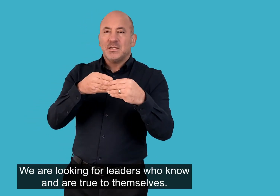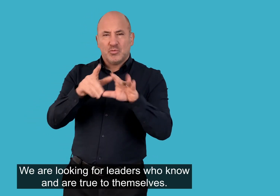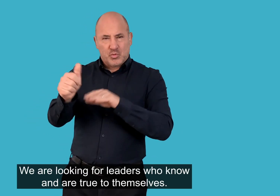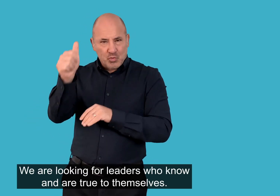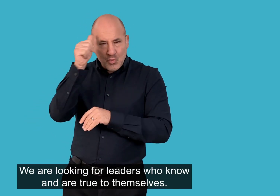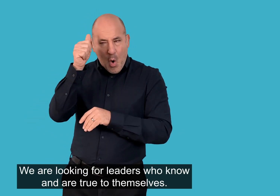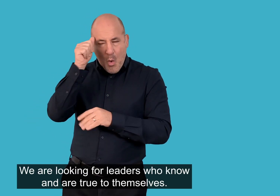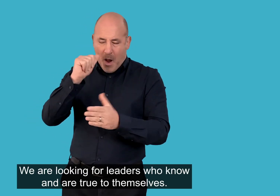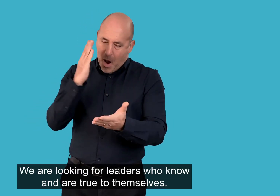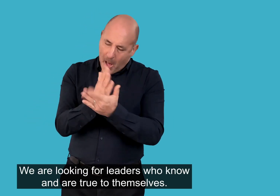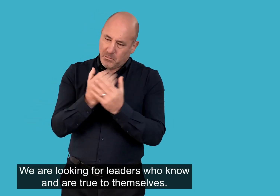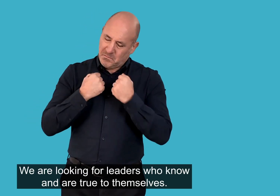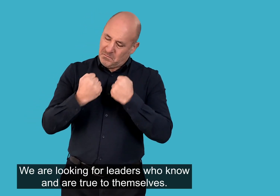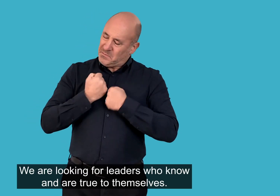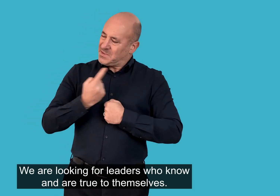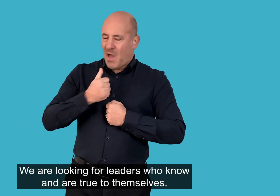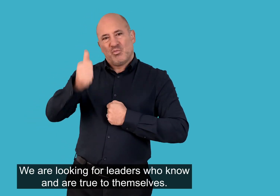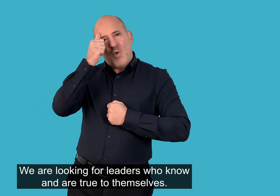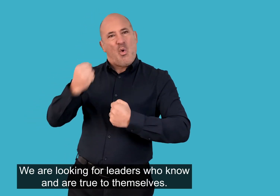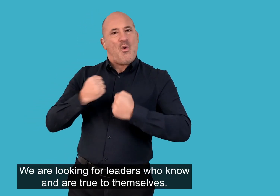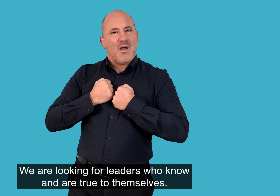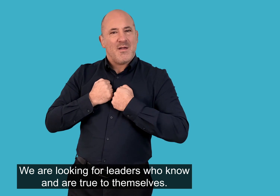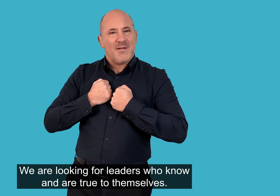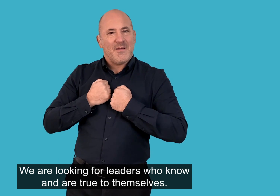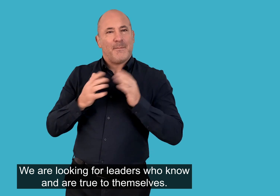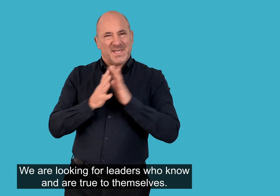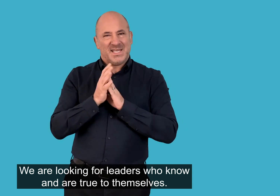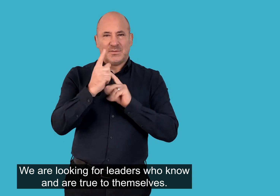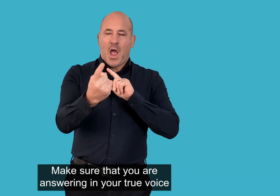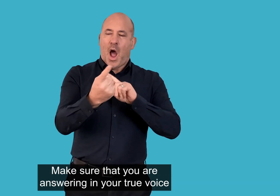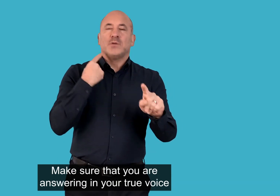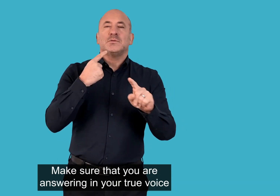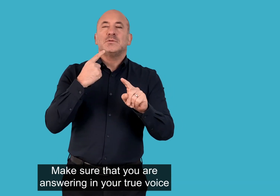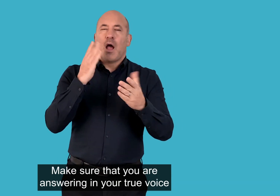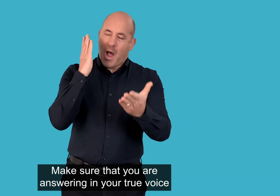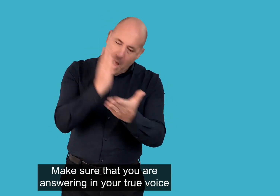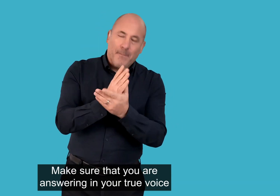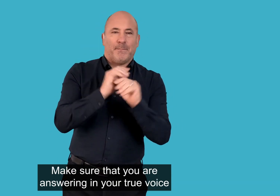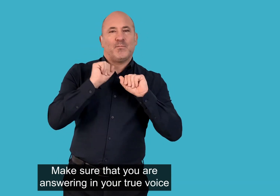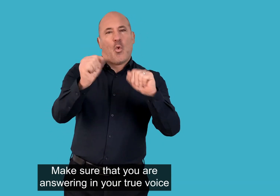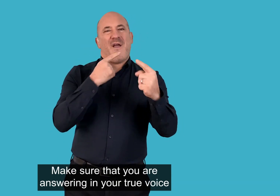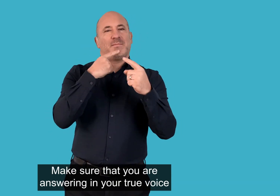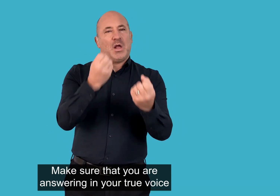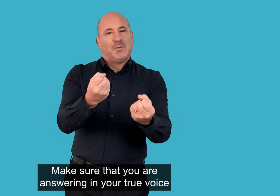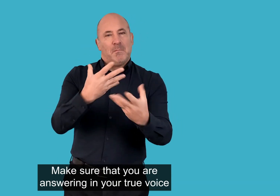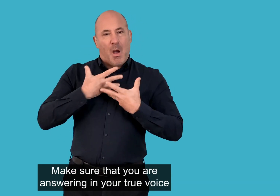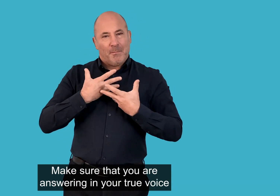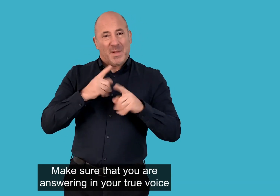We are looking for leaders who know and are true to themselves. Make sure that you are answering in your